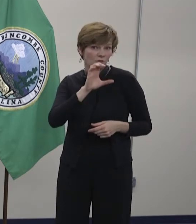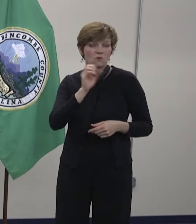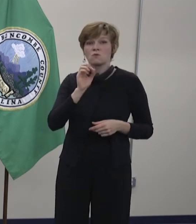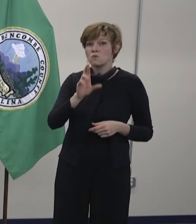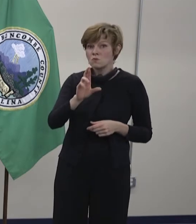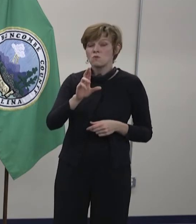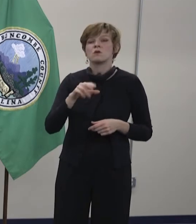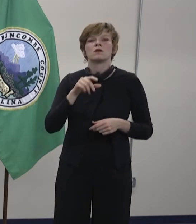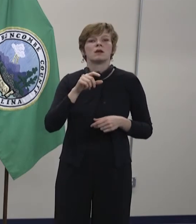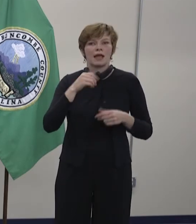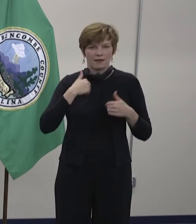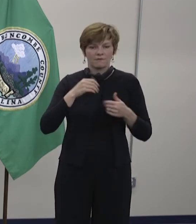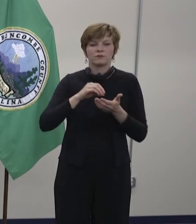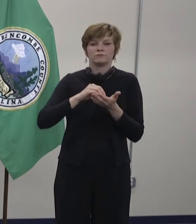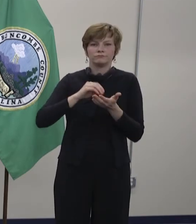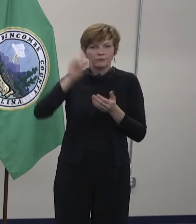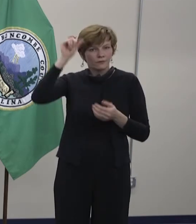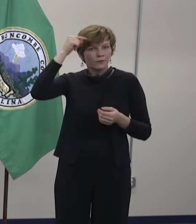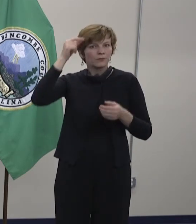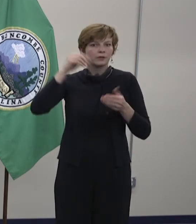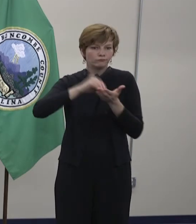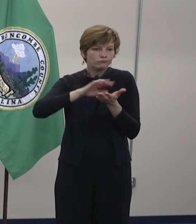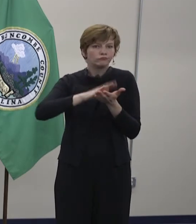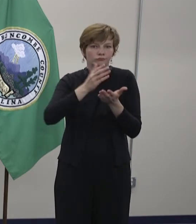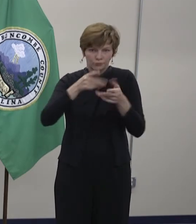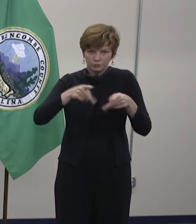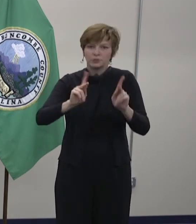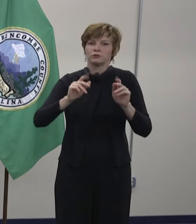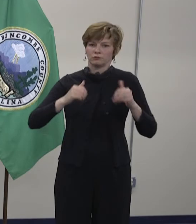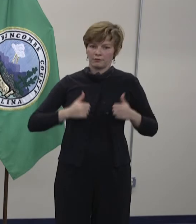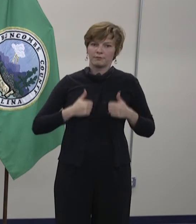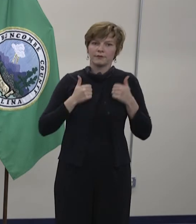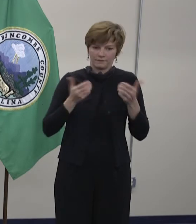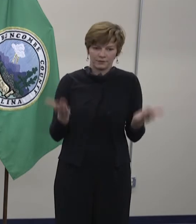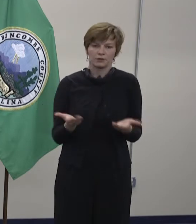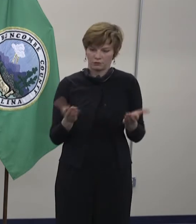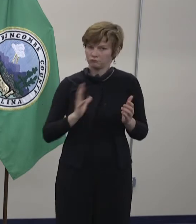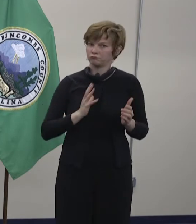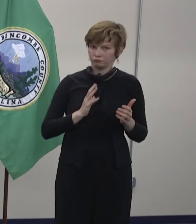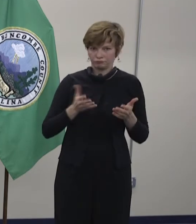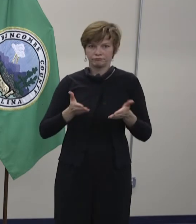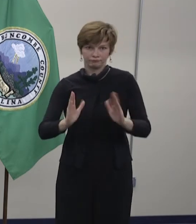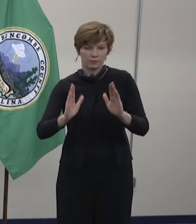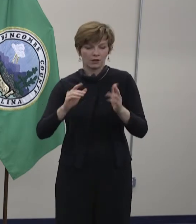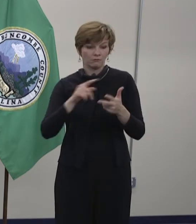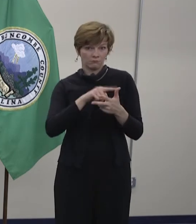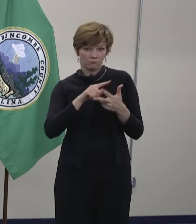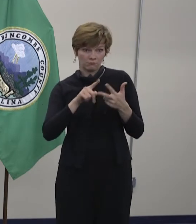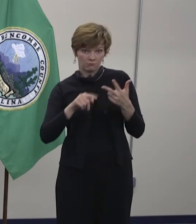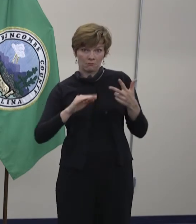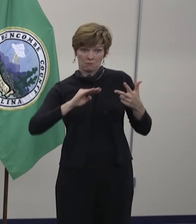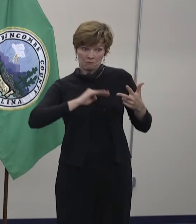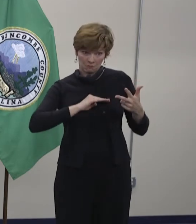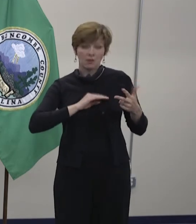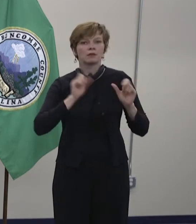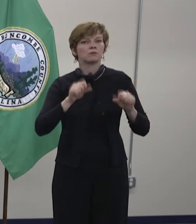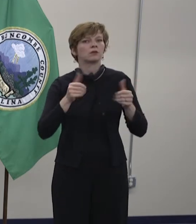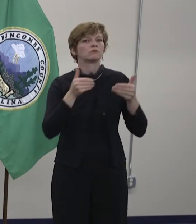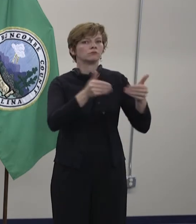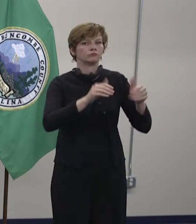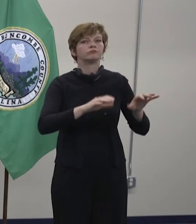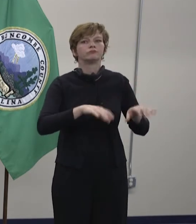federal regulations. The reimbursement program will continue during the duration of the COVID-19 federal declaration